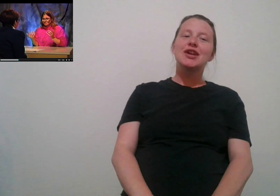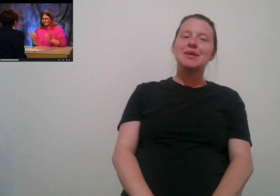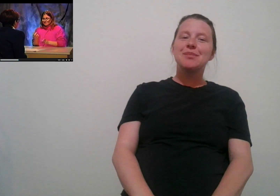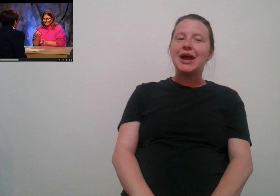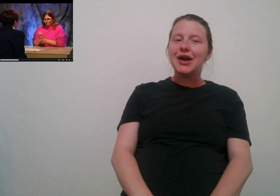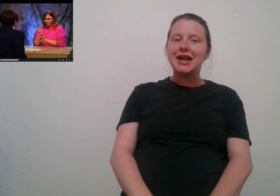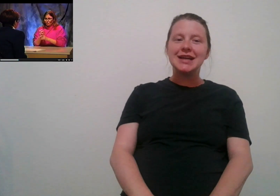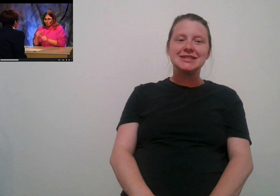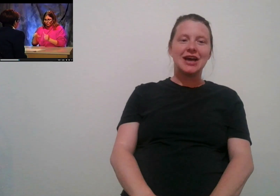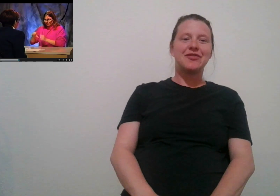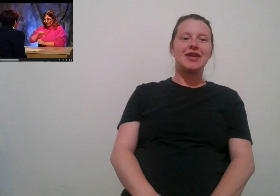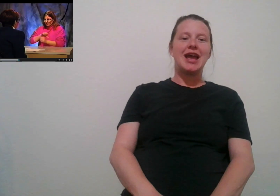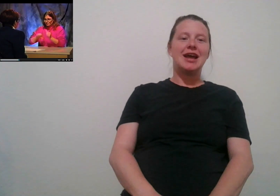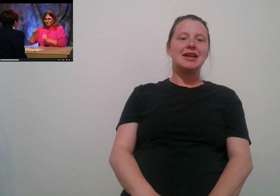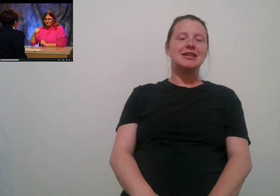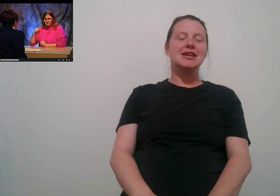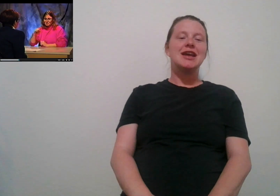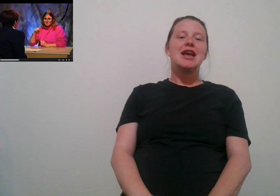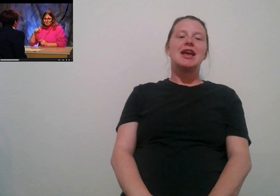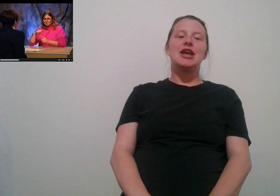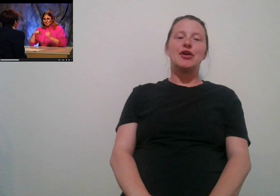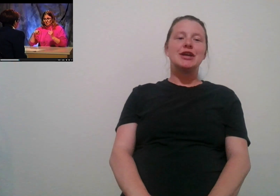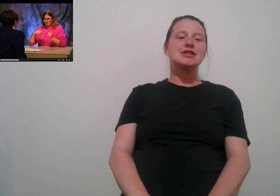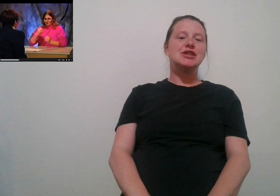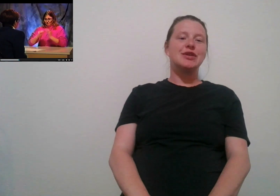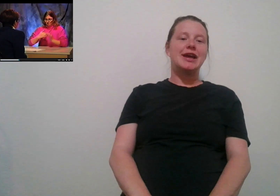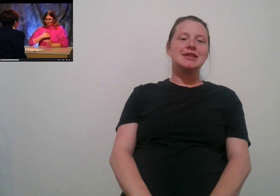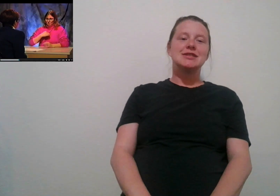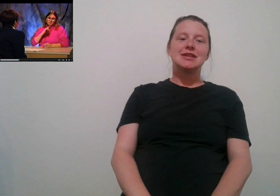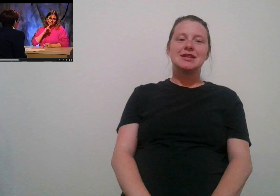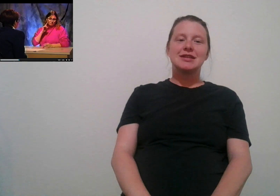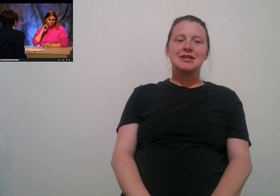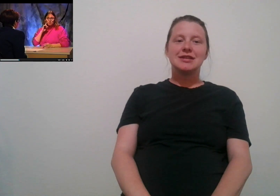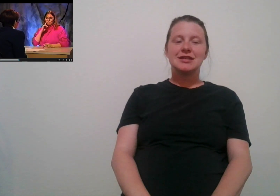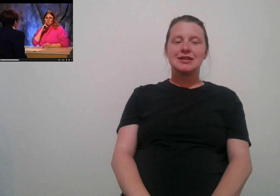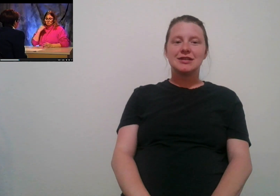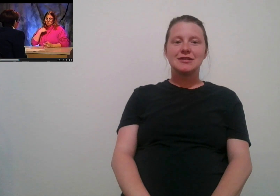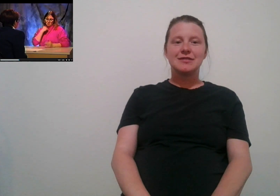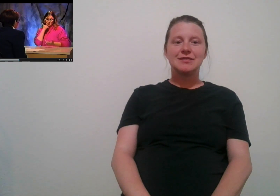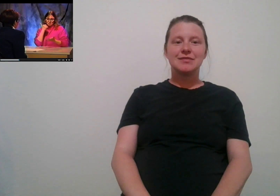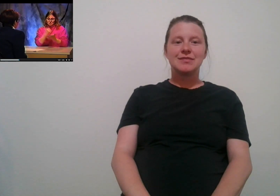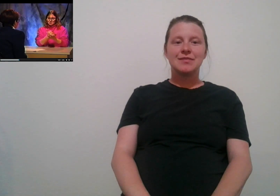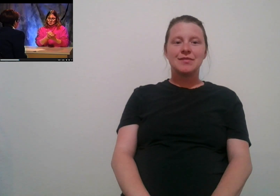It's hard comparing a deaf and hearing student.